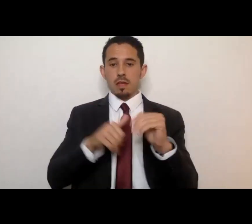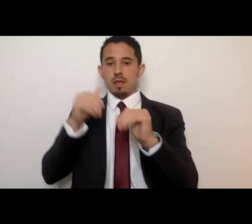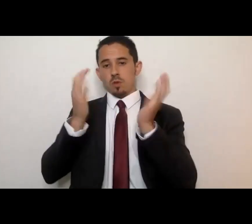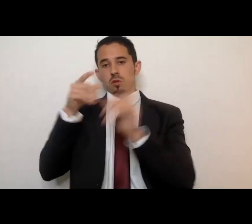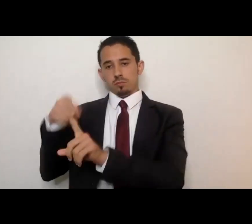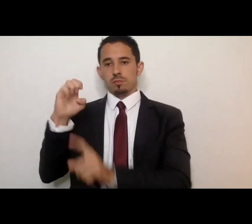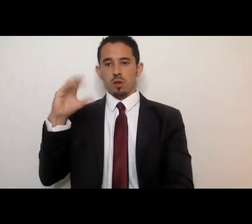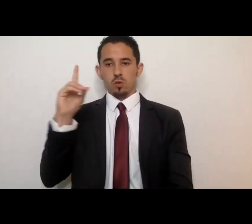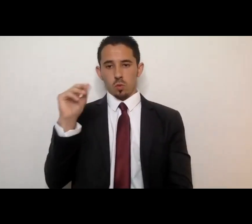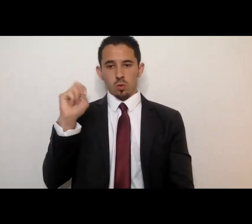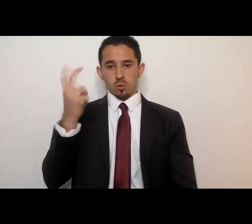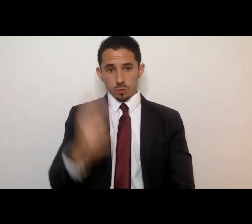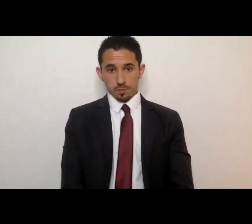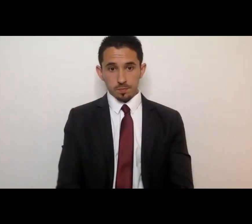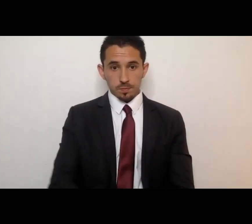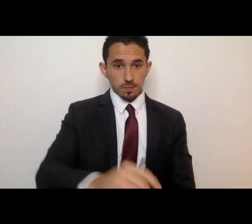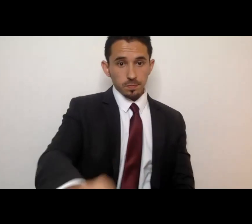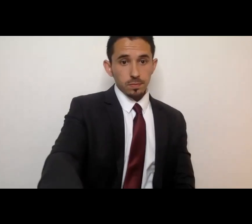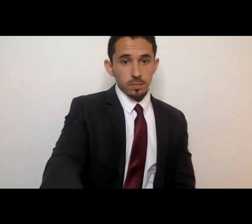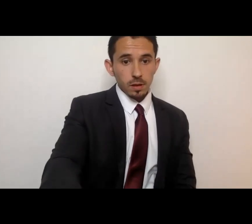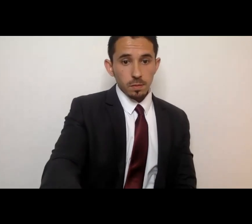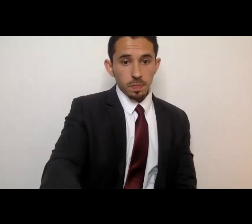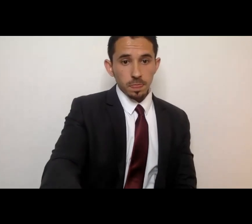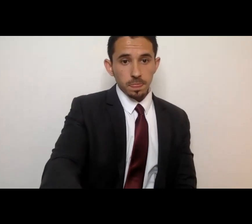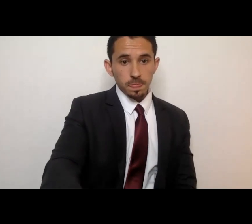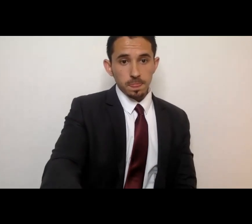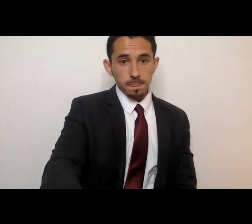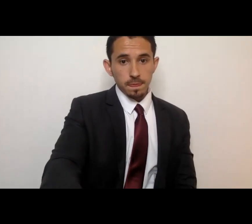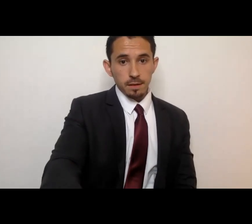in ecozone 3 versus ecozone 2.